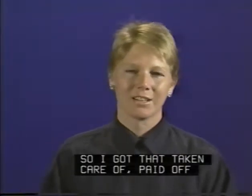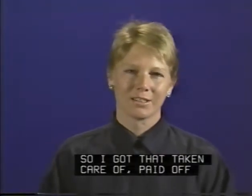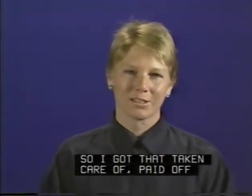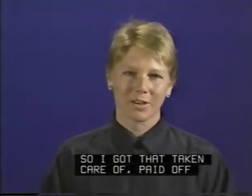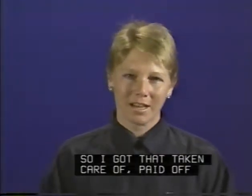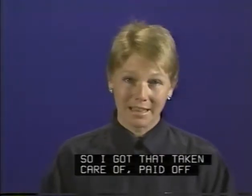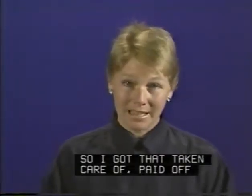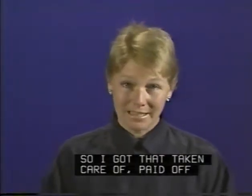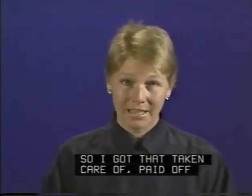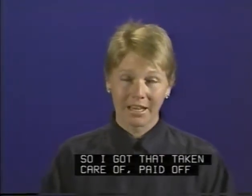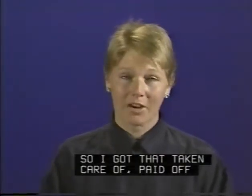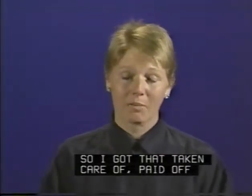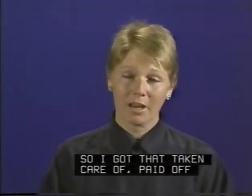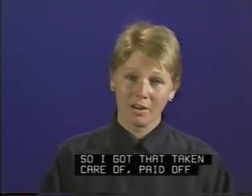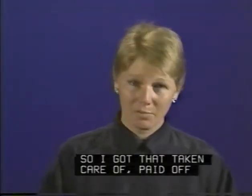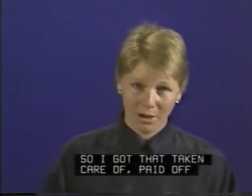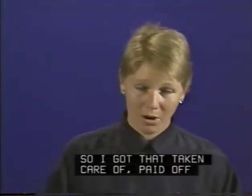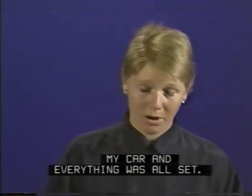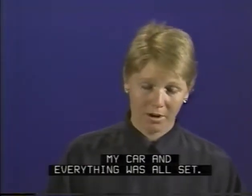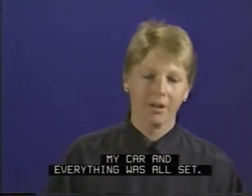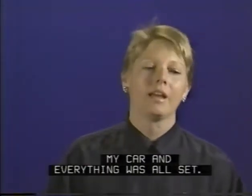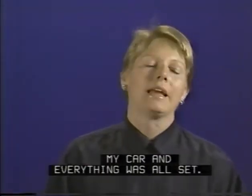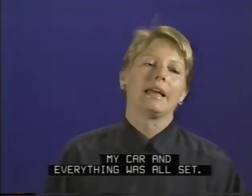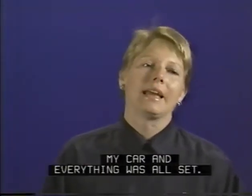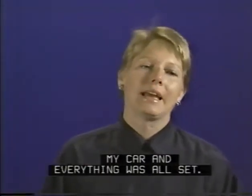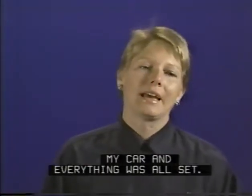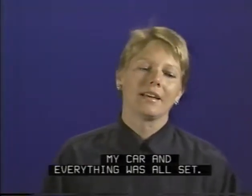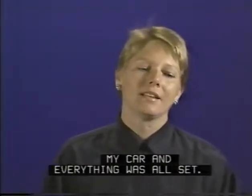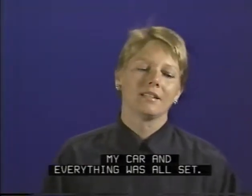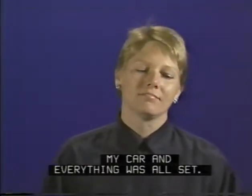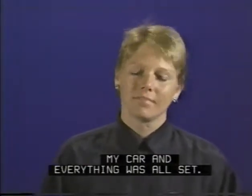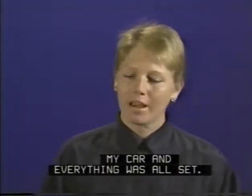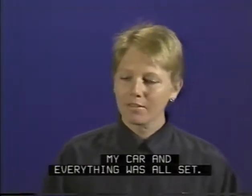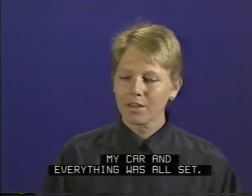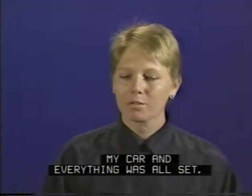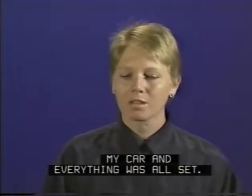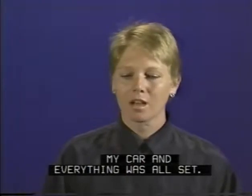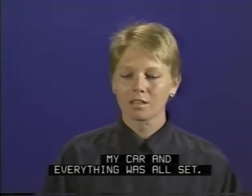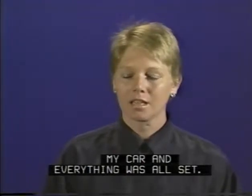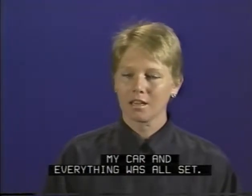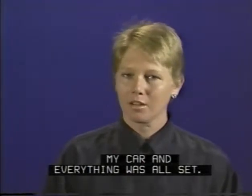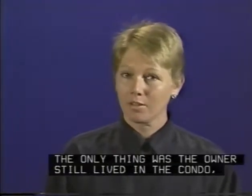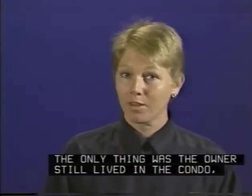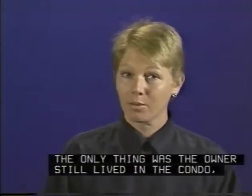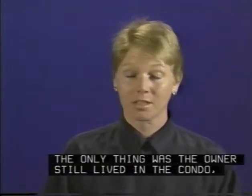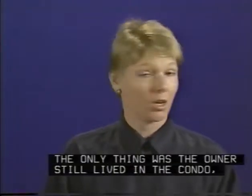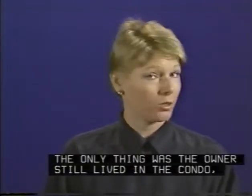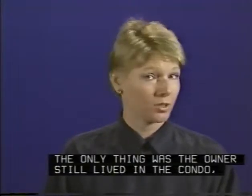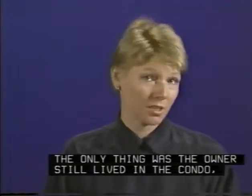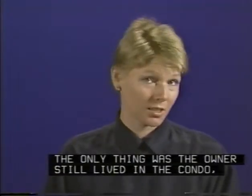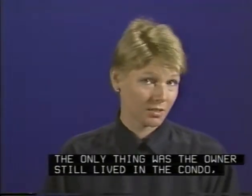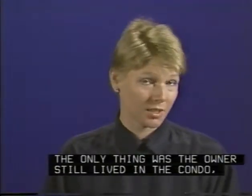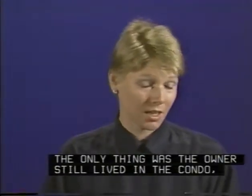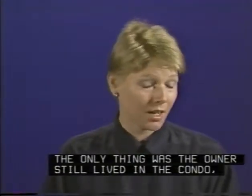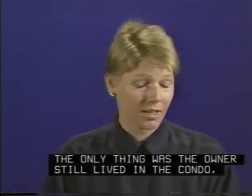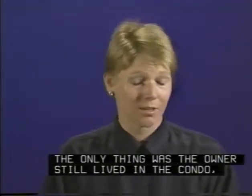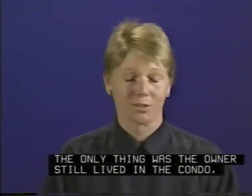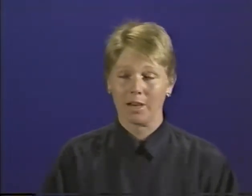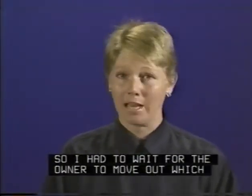So I got that taken care of, paid off my car, and everything was all set. The only thing was the owner still lived in the condo, so I had to